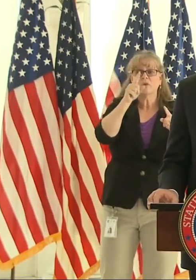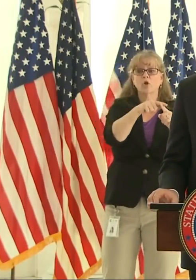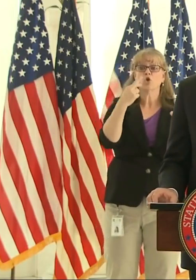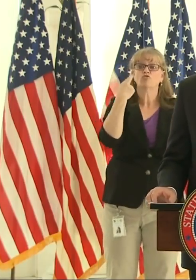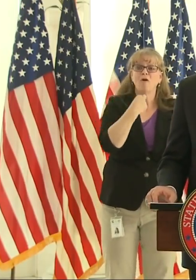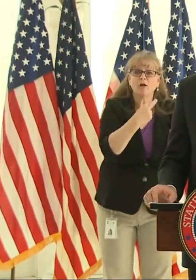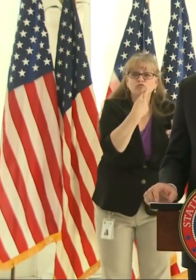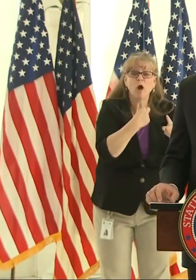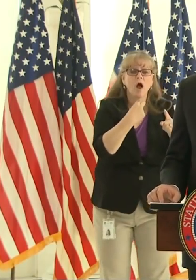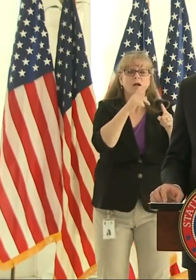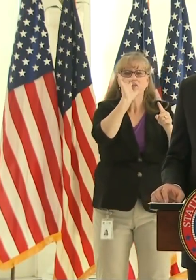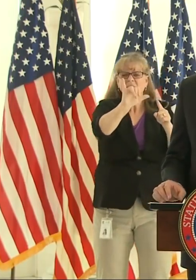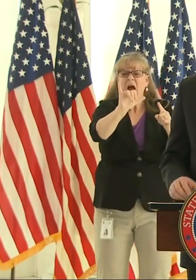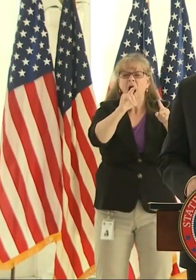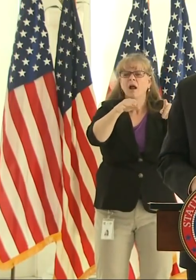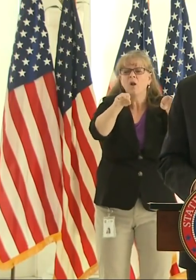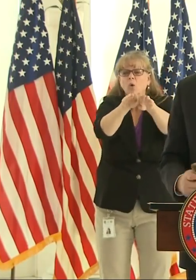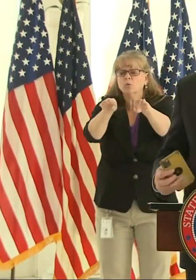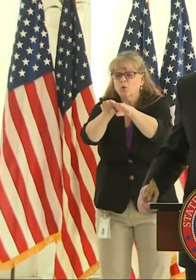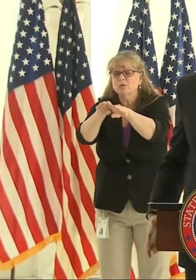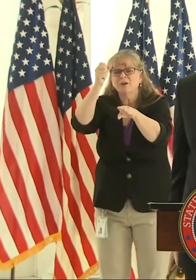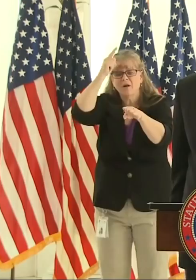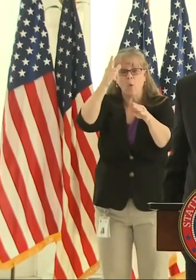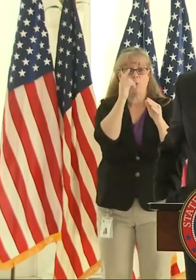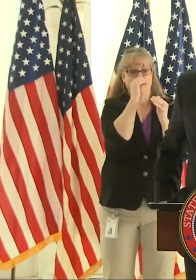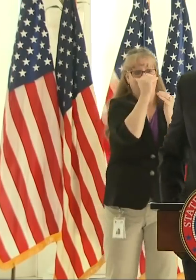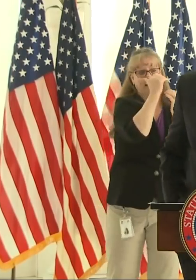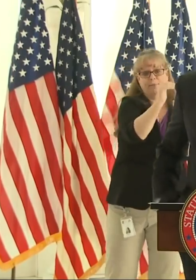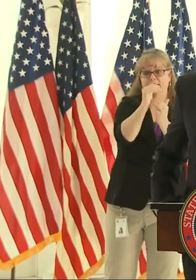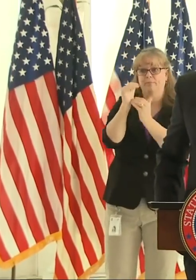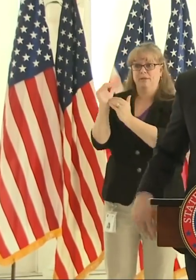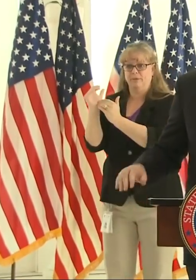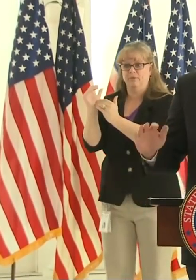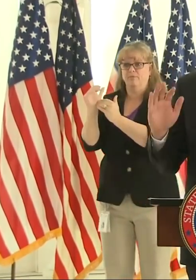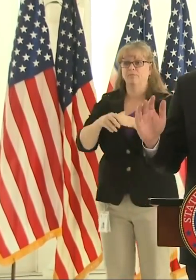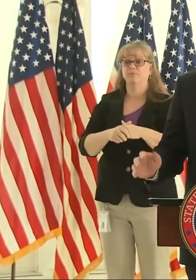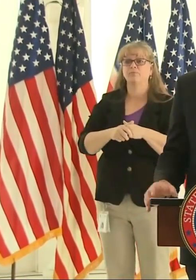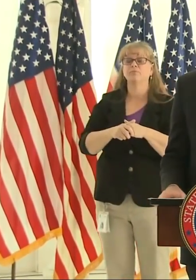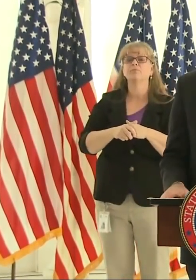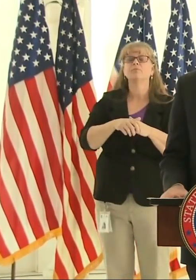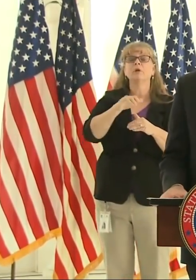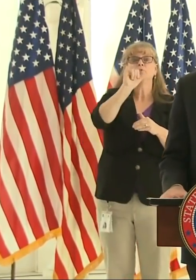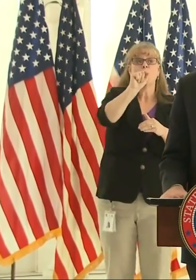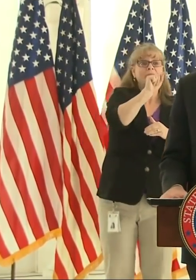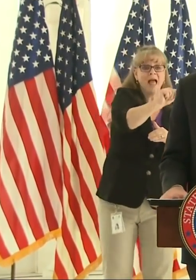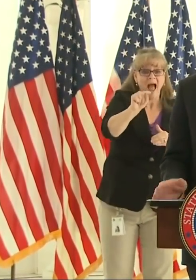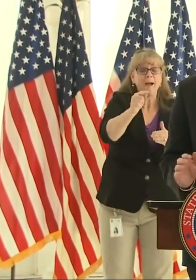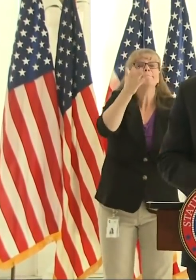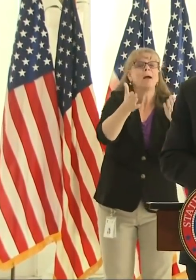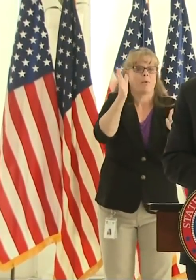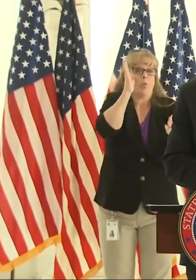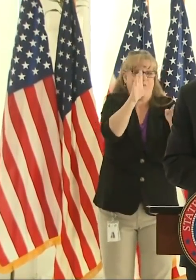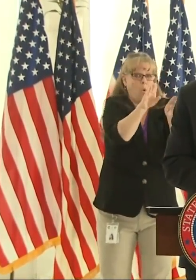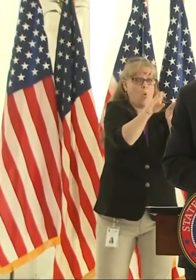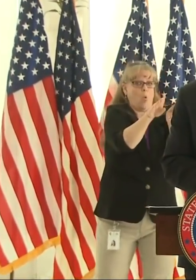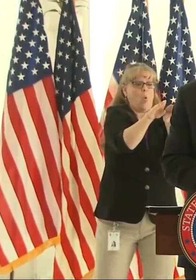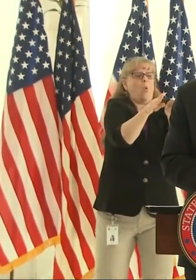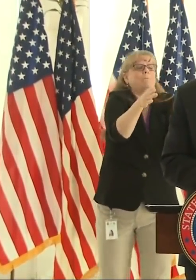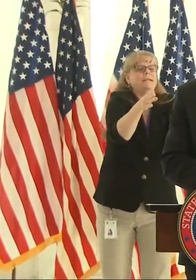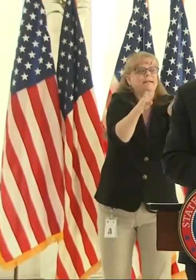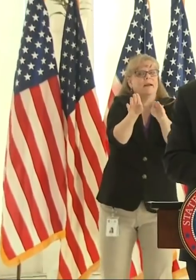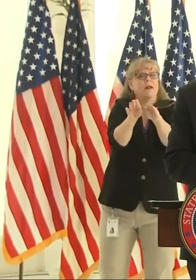state shortly. This afternoon, I want to share some of the modeling work before we get to the steps we all want to know what gets ahead. This is really